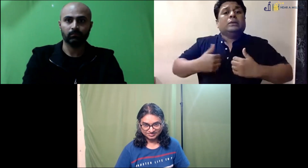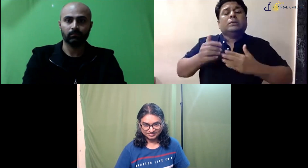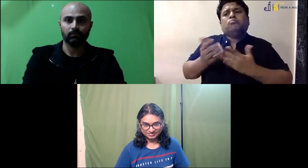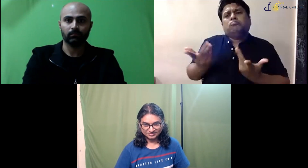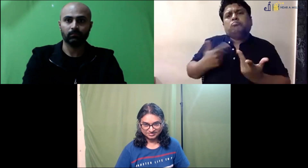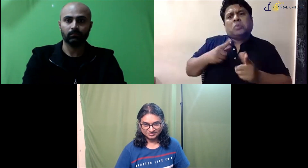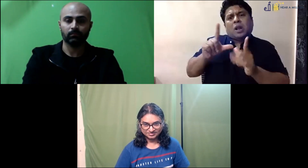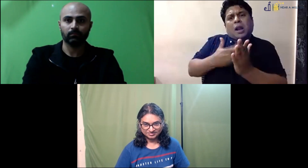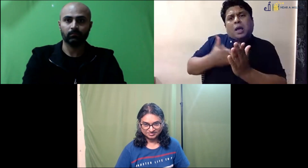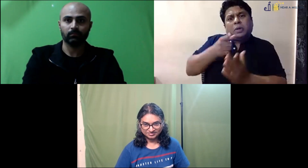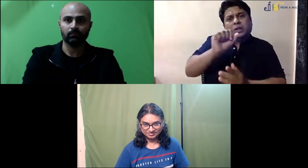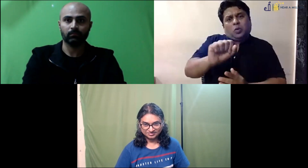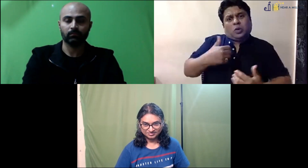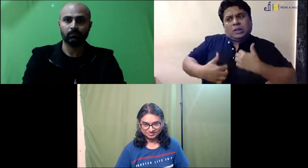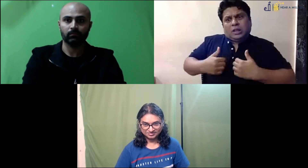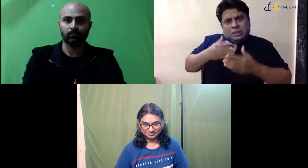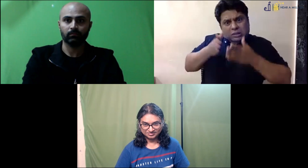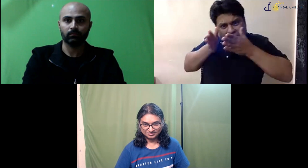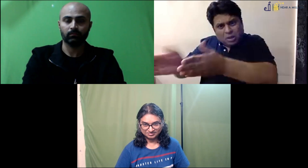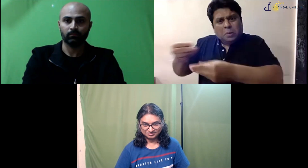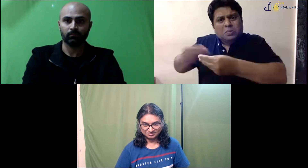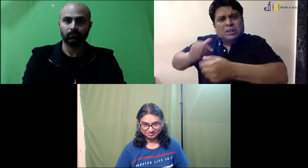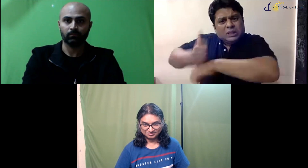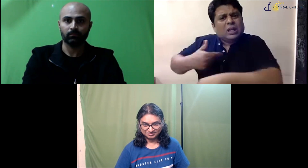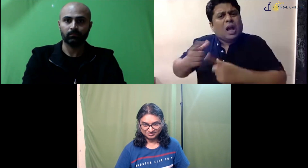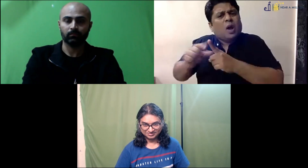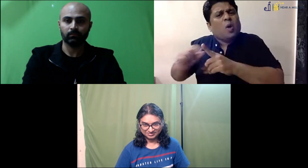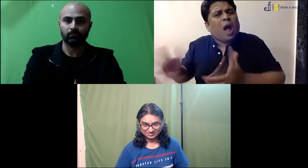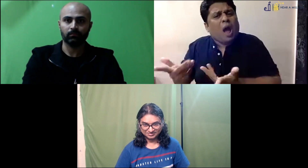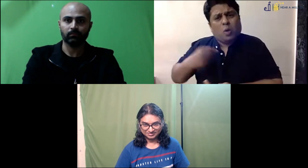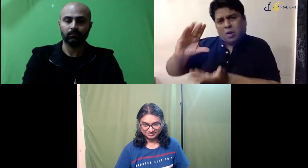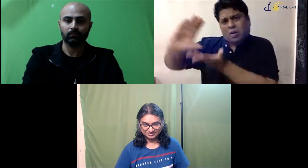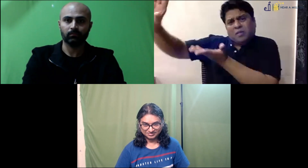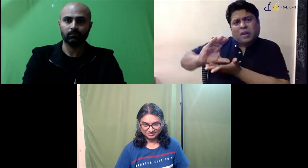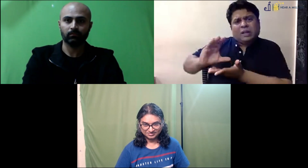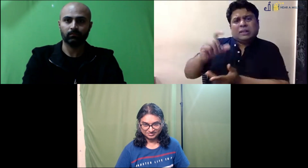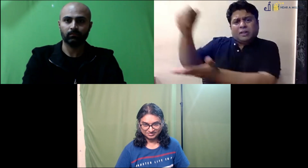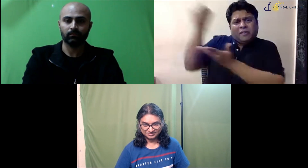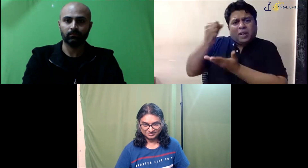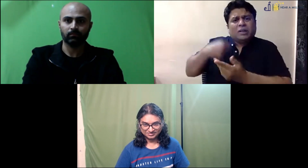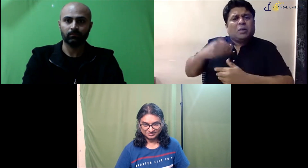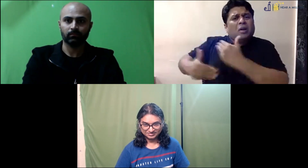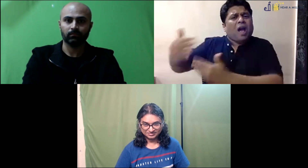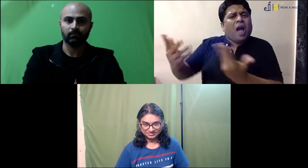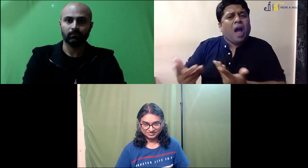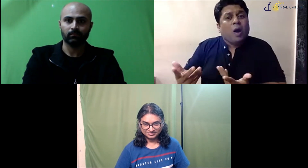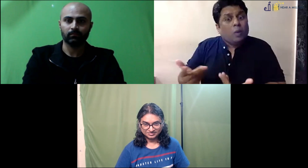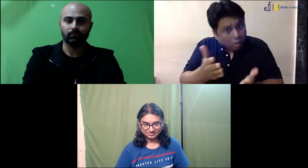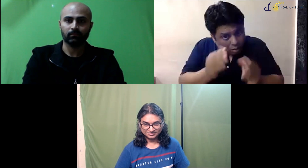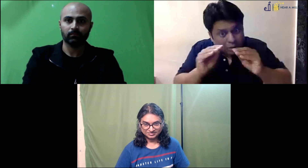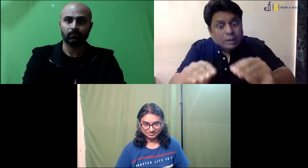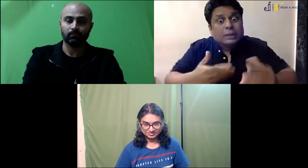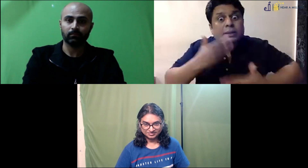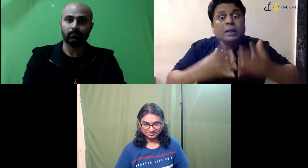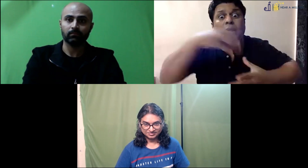For the 3 months, you will learn. Then later on, you will find out that what interest you have, what passion you have. So